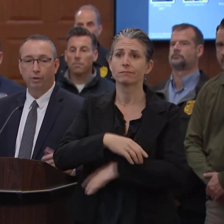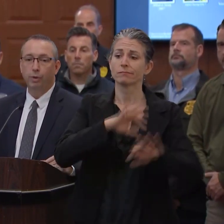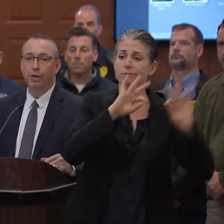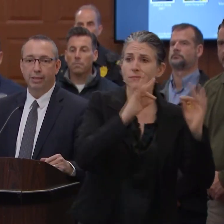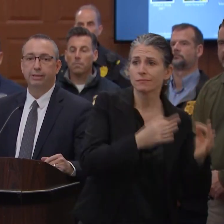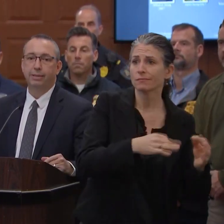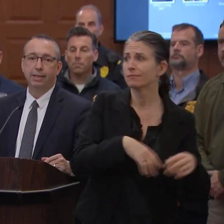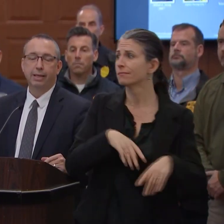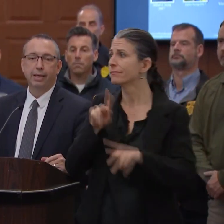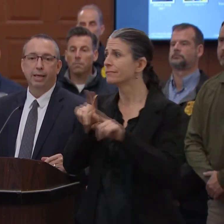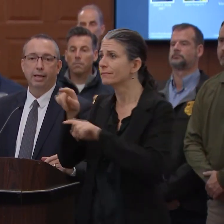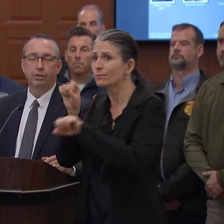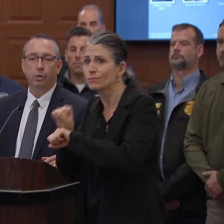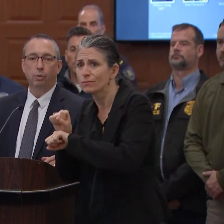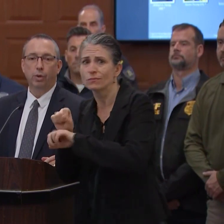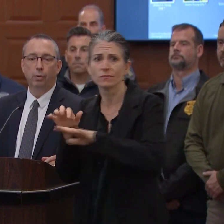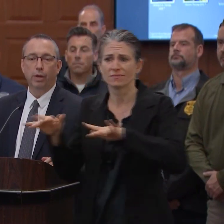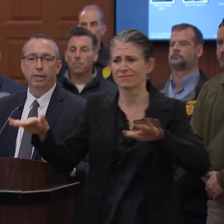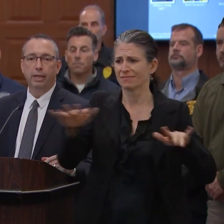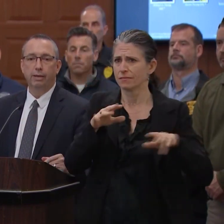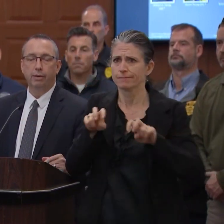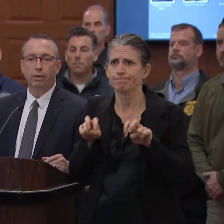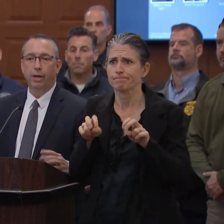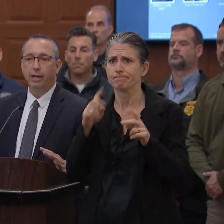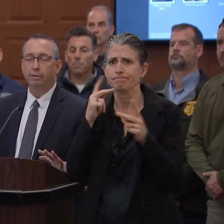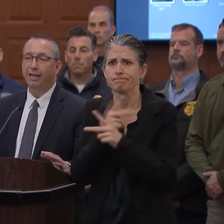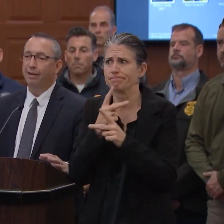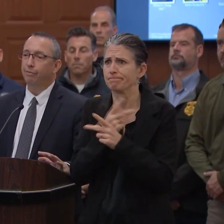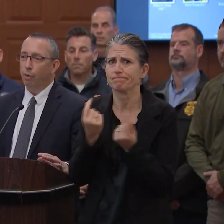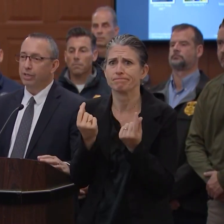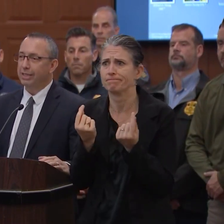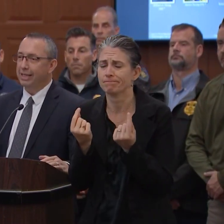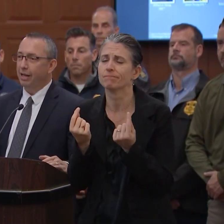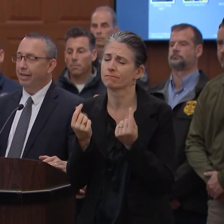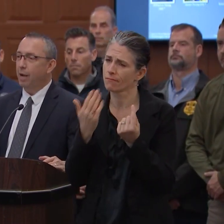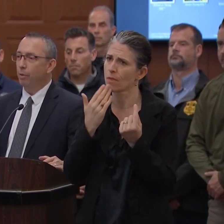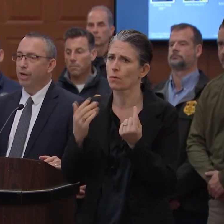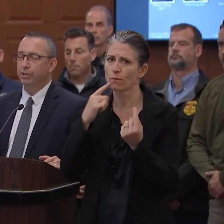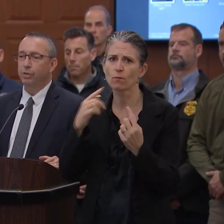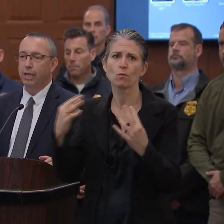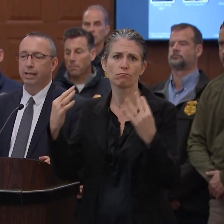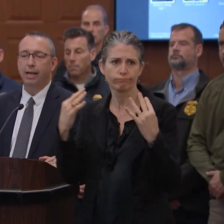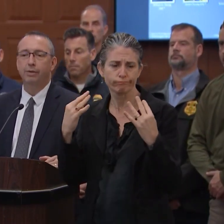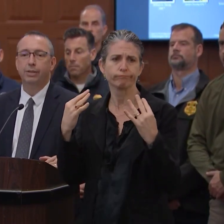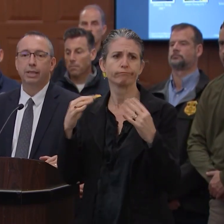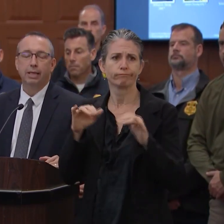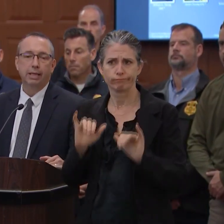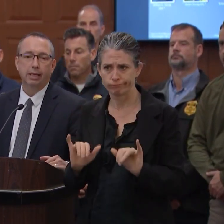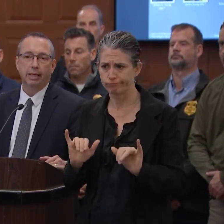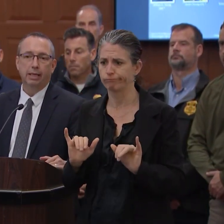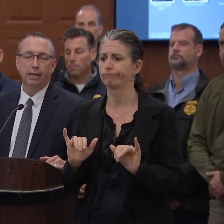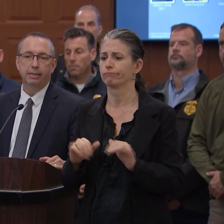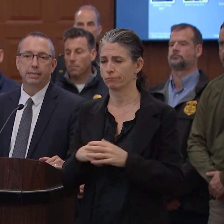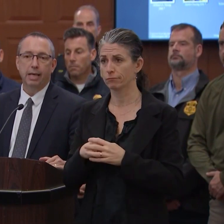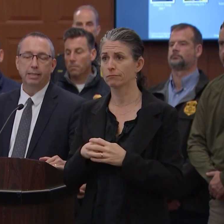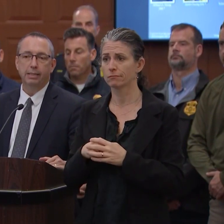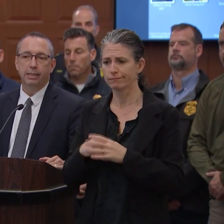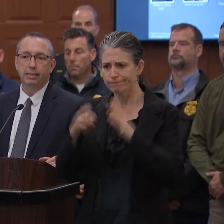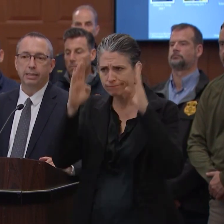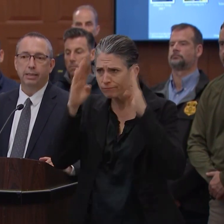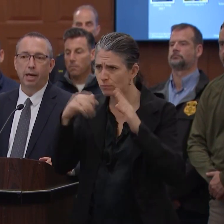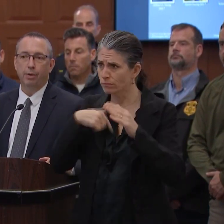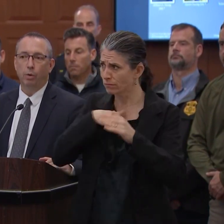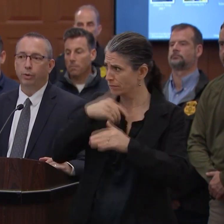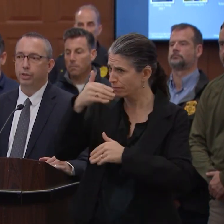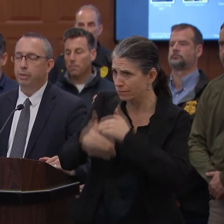Lewiston working with us. So we're going to go ahead and kind of focus again on the operational side of the house. It's intended